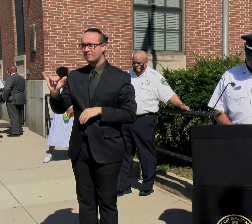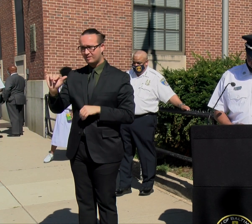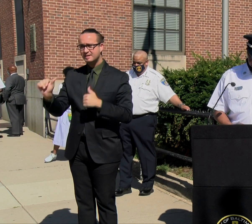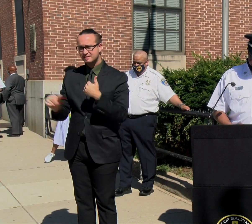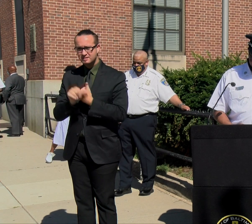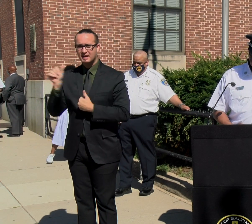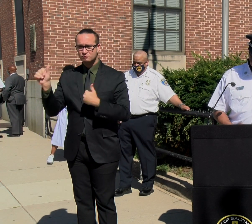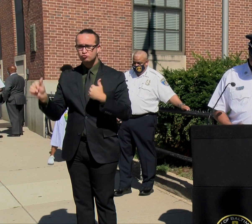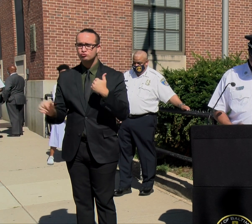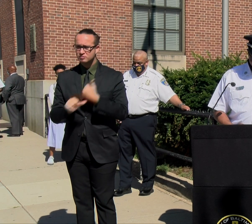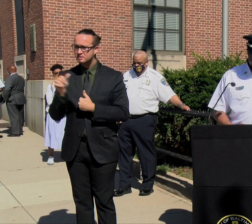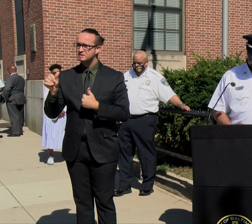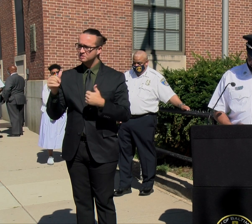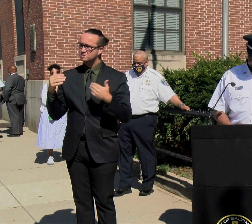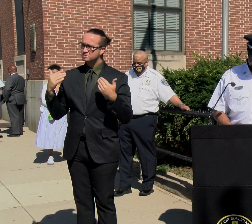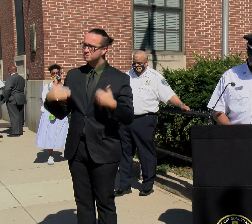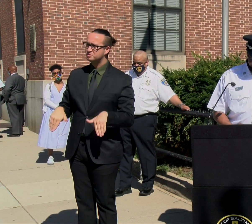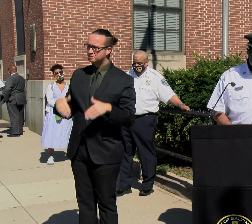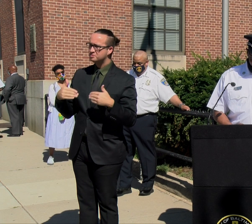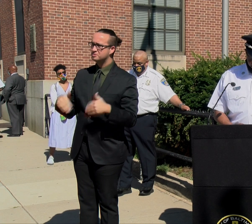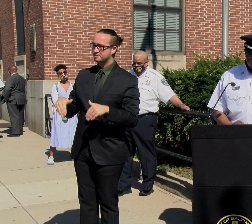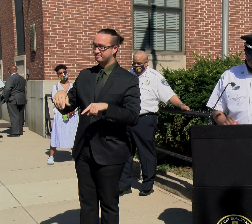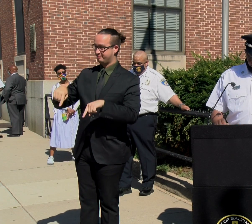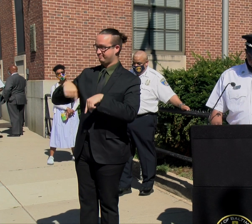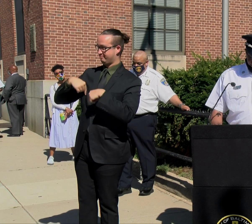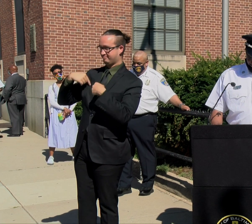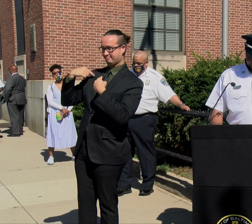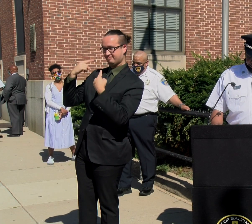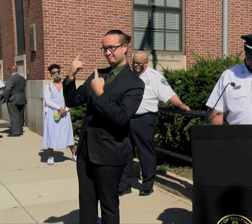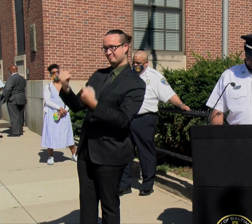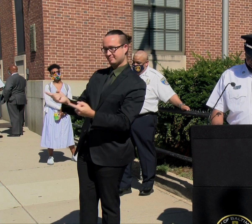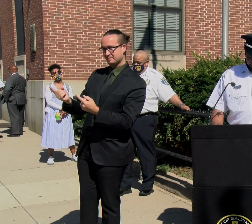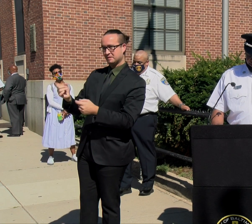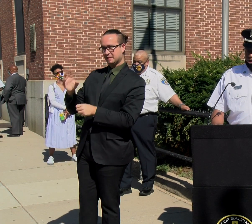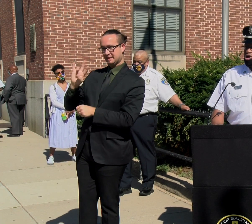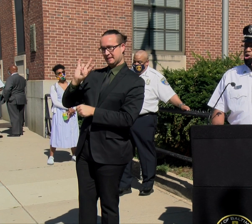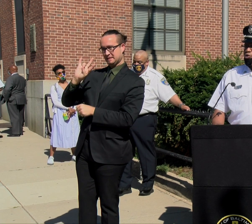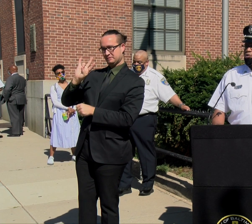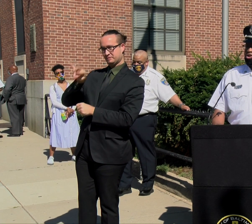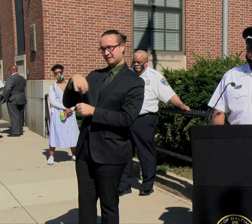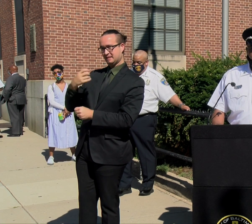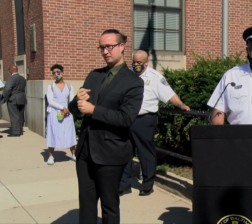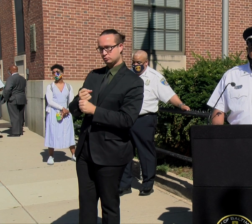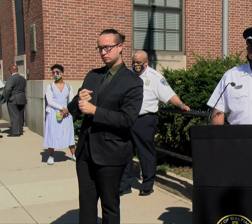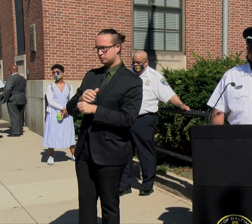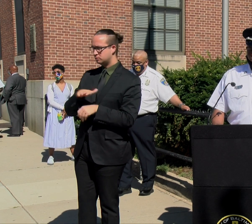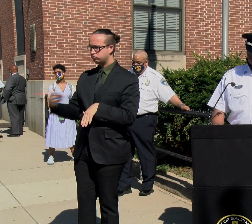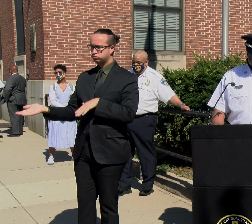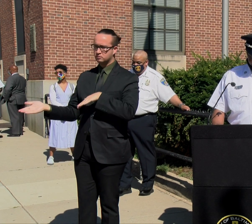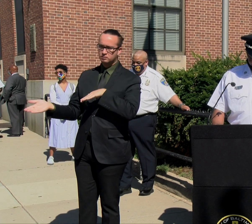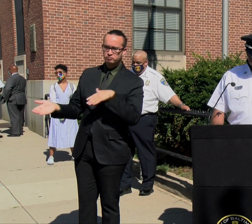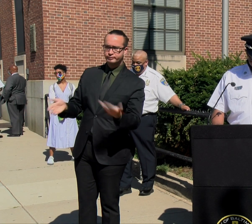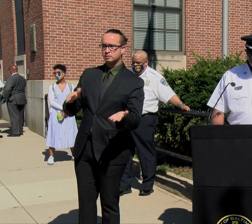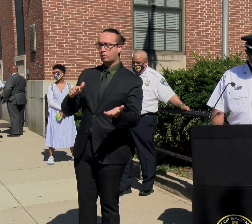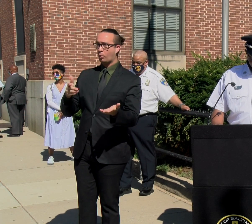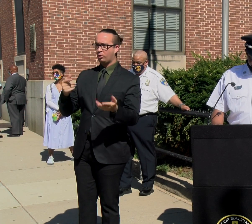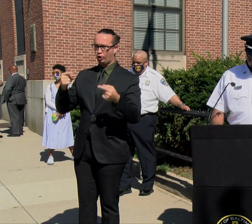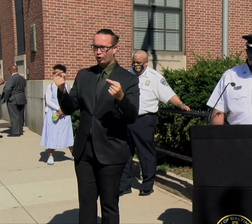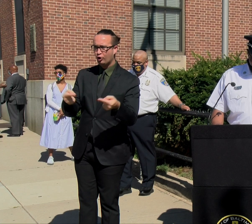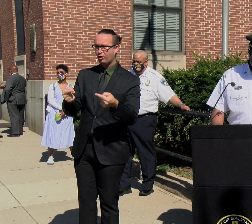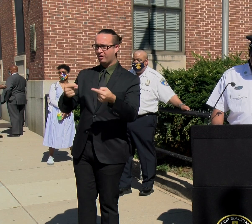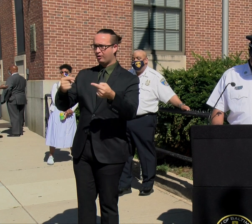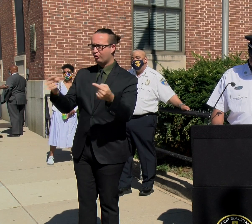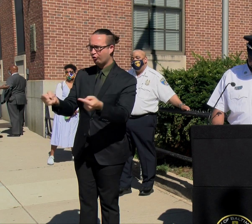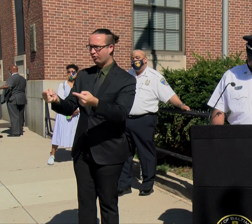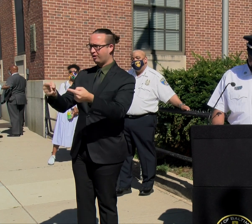years, fireworks have caused life-changing injuries. With that being said, there are no safe fireworks.